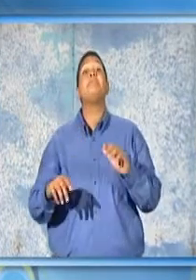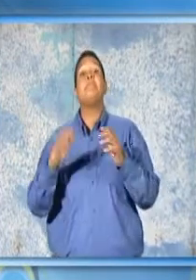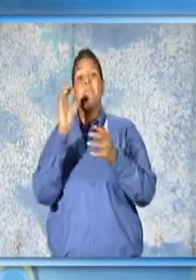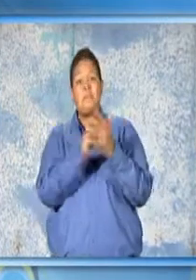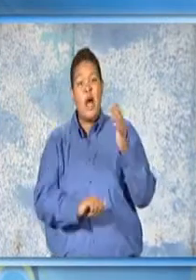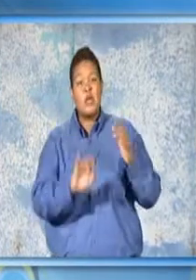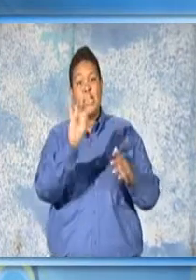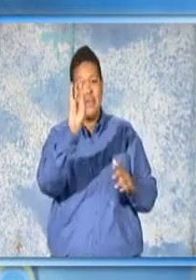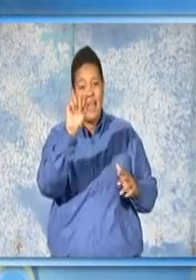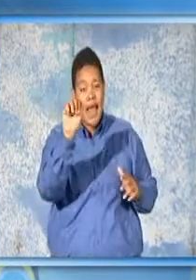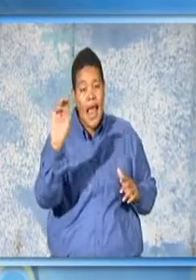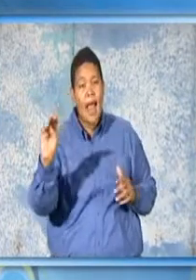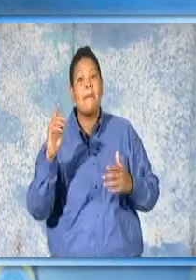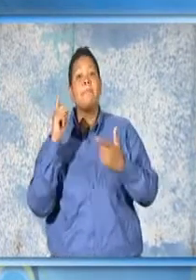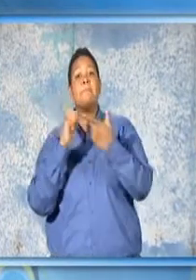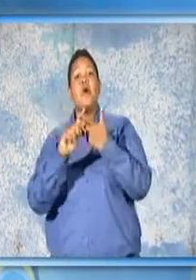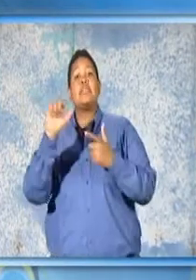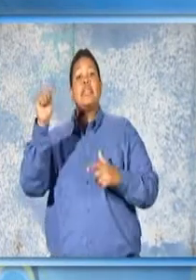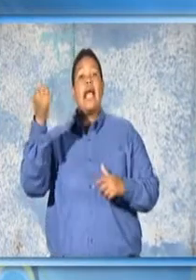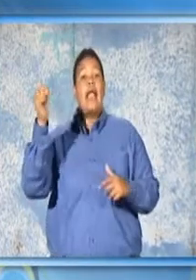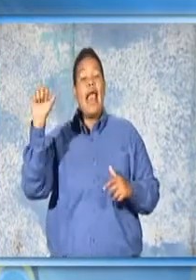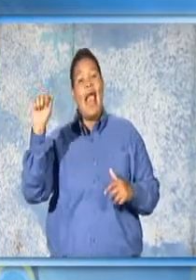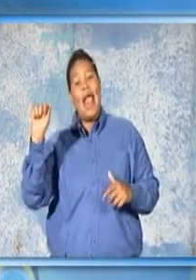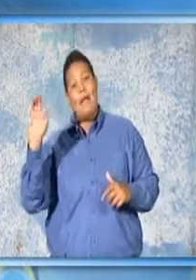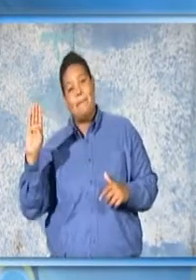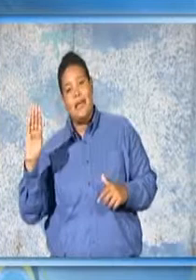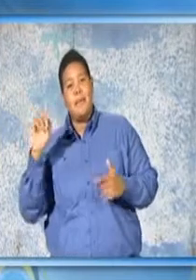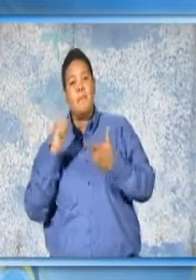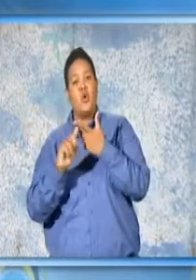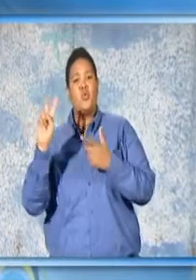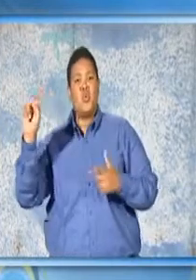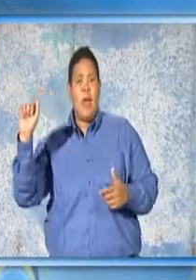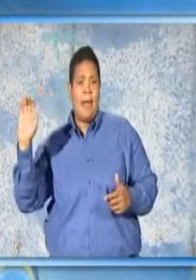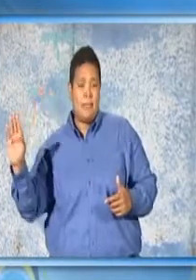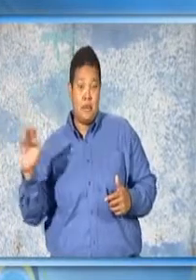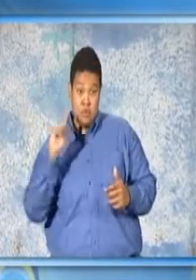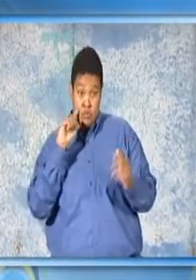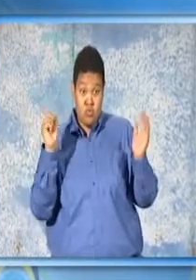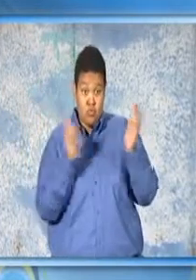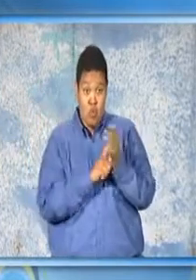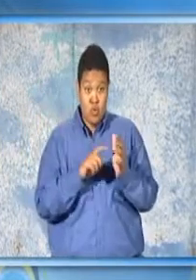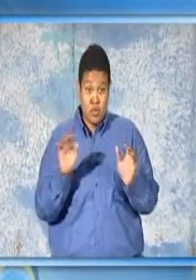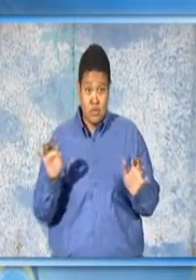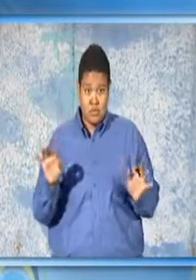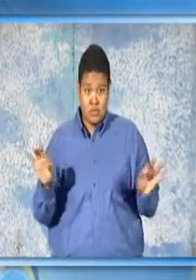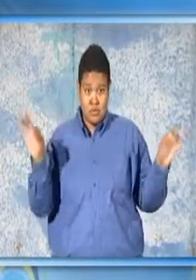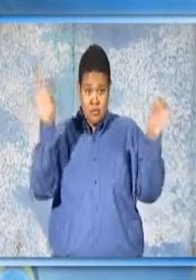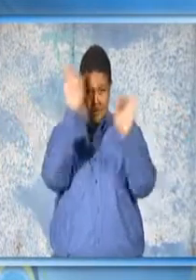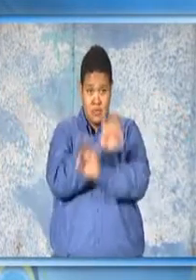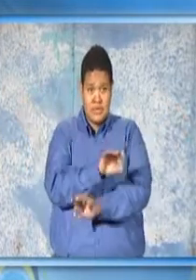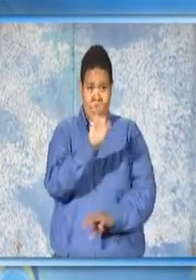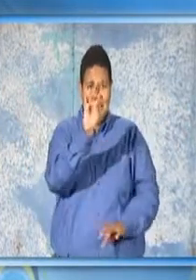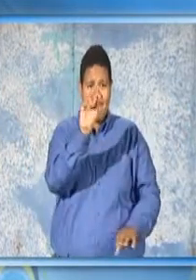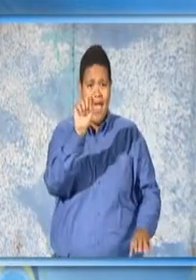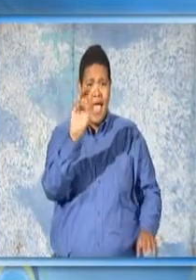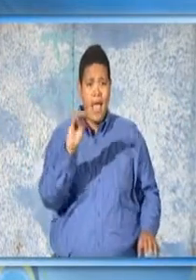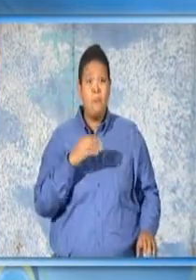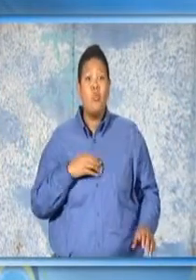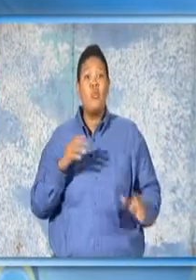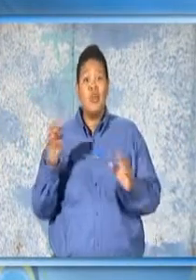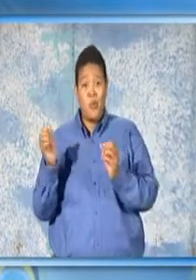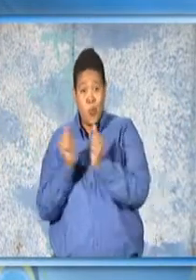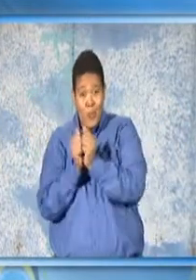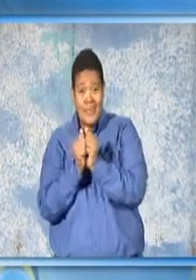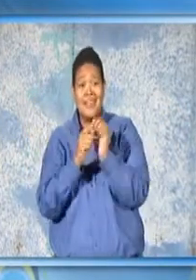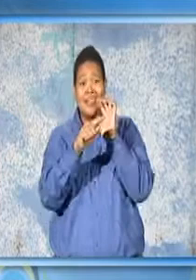plus 10ad plus 2ad. Notice that when we move the 7am, we also move the minus